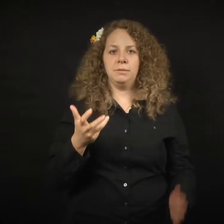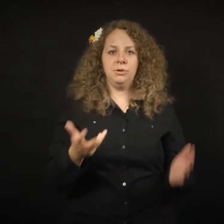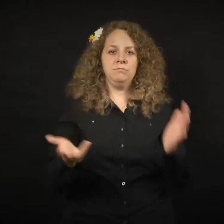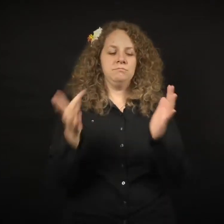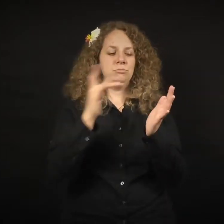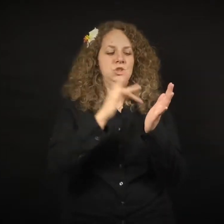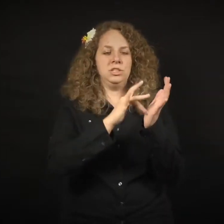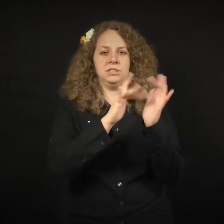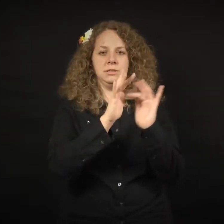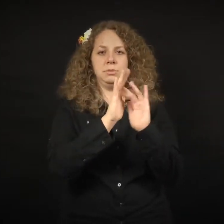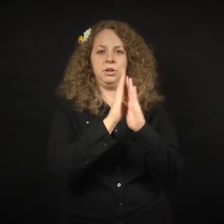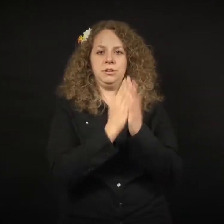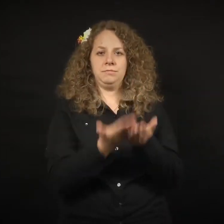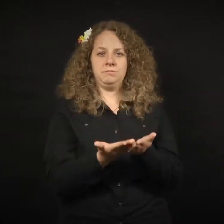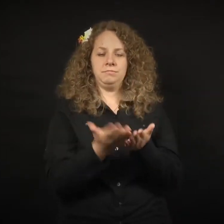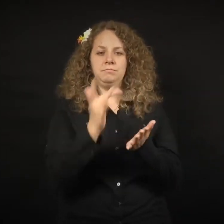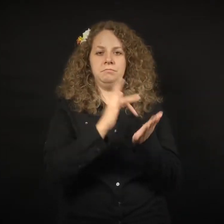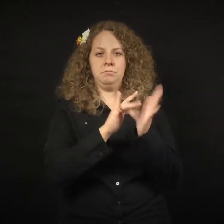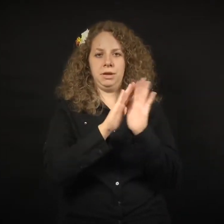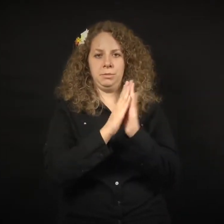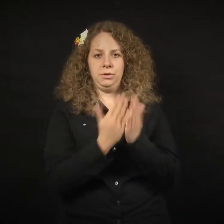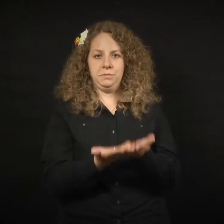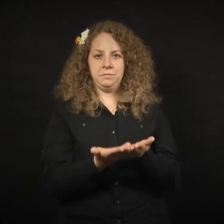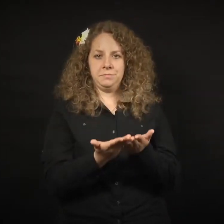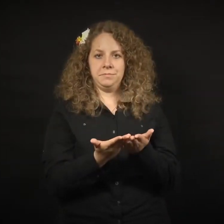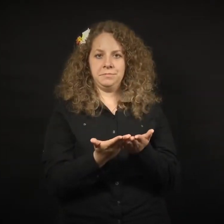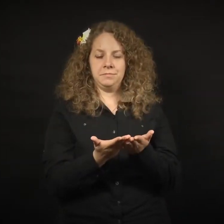Bible, Jesus book, Bible.